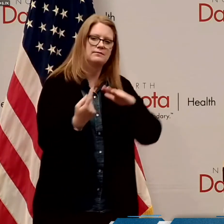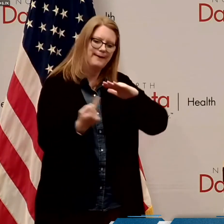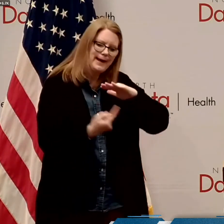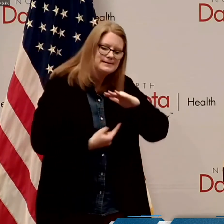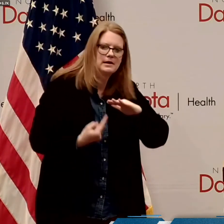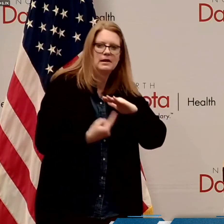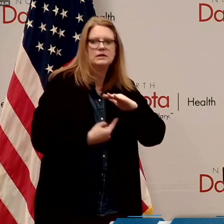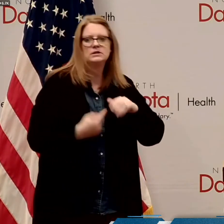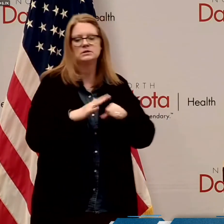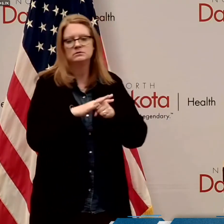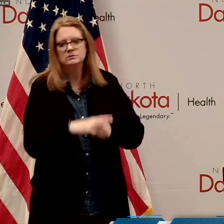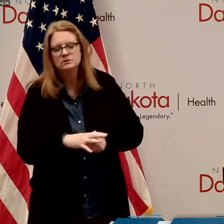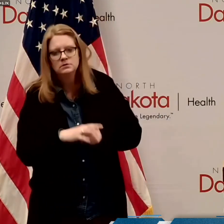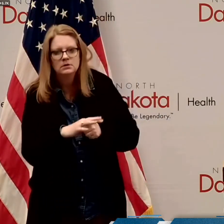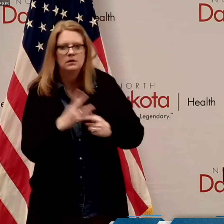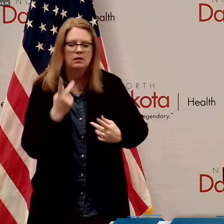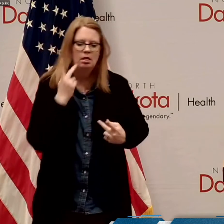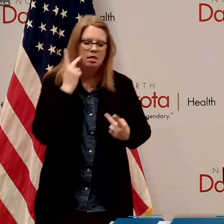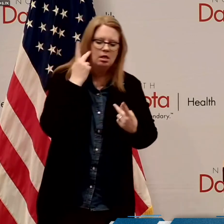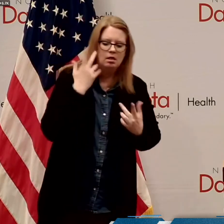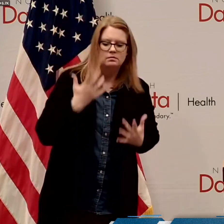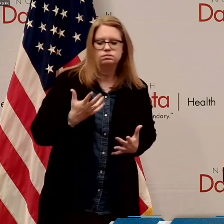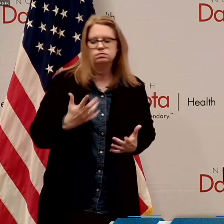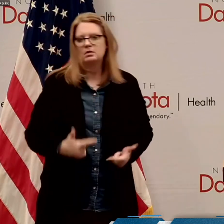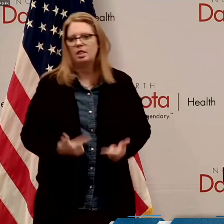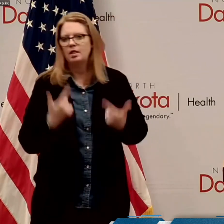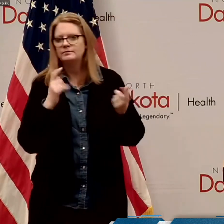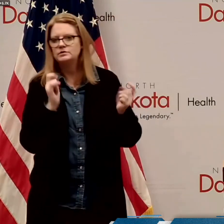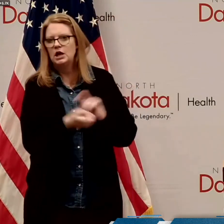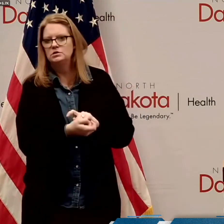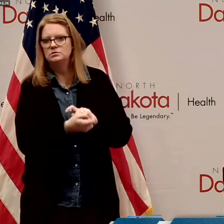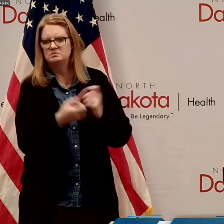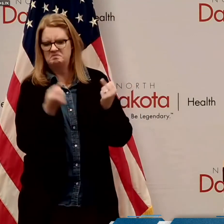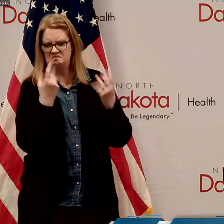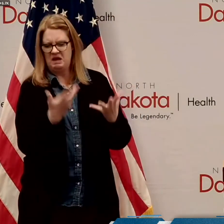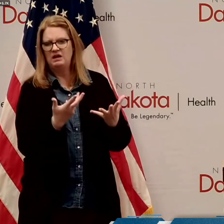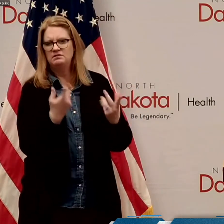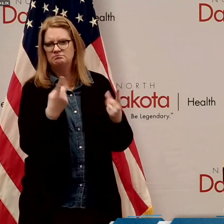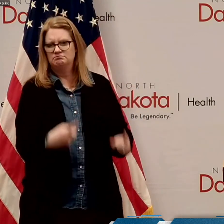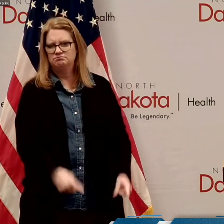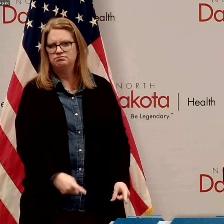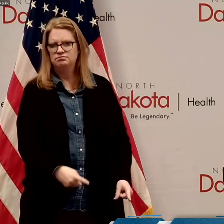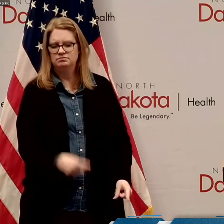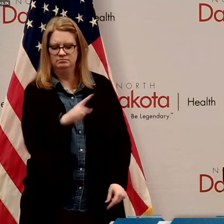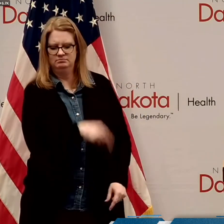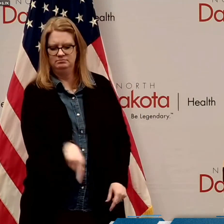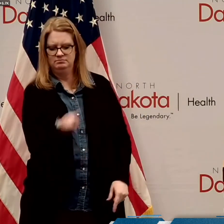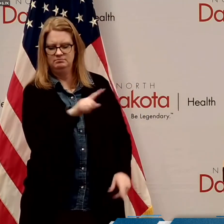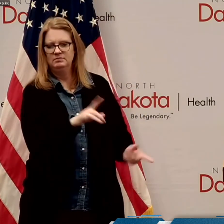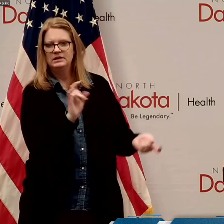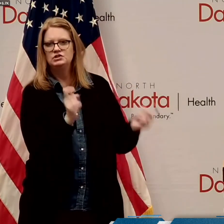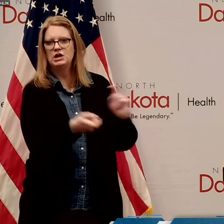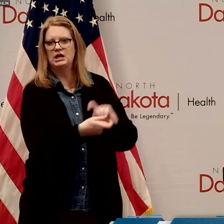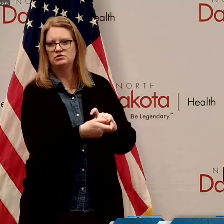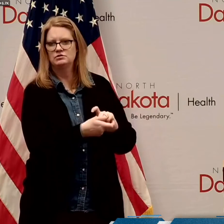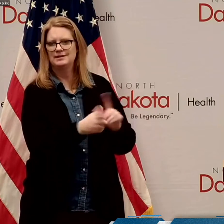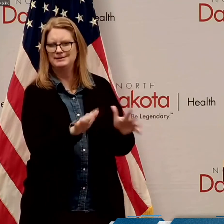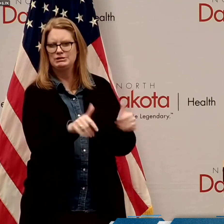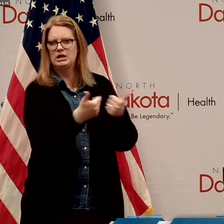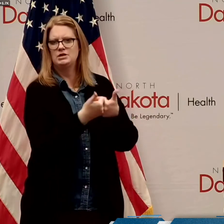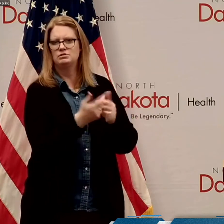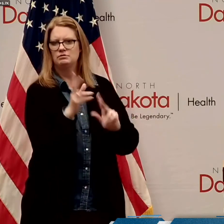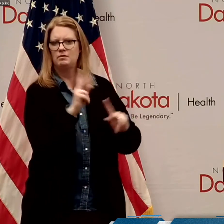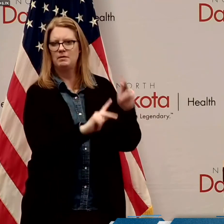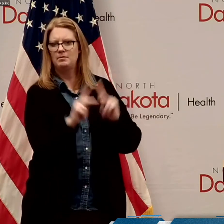stress, anxiety, life changes, all the things that are going on right now can cause changes and challenges for